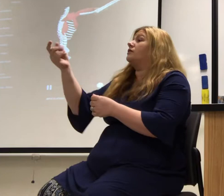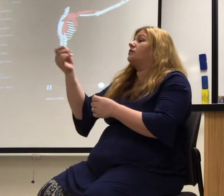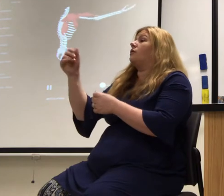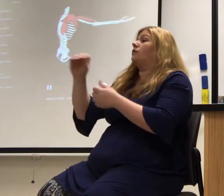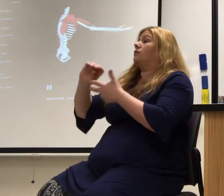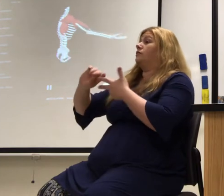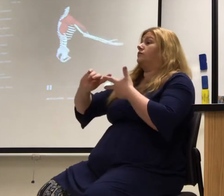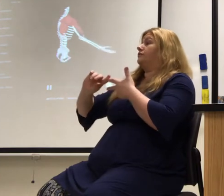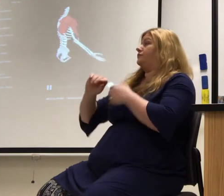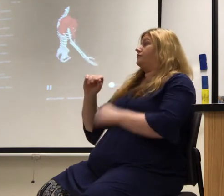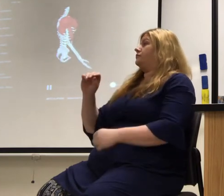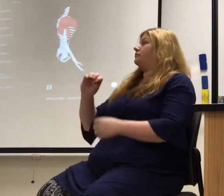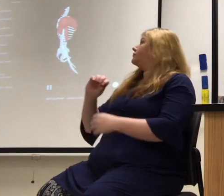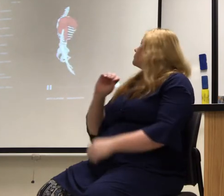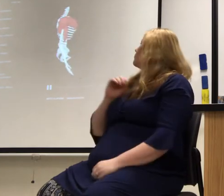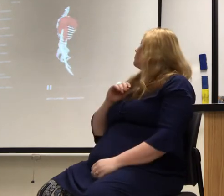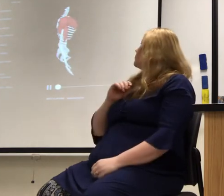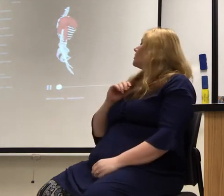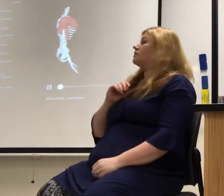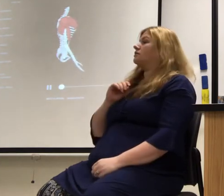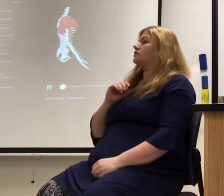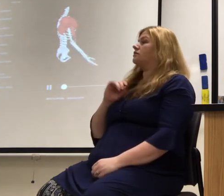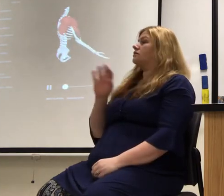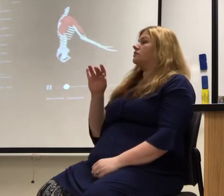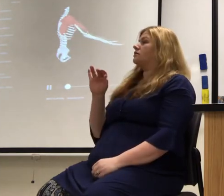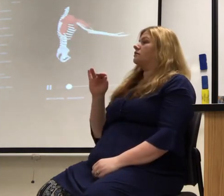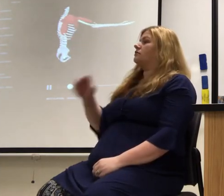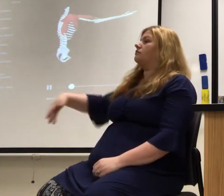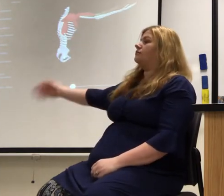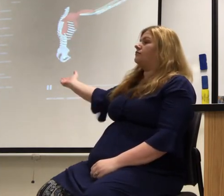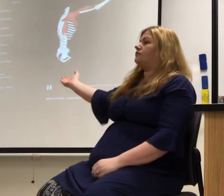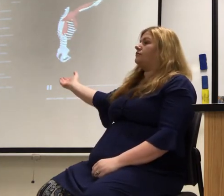Okay. All right. Identify this action.